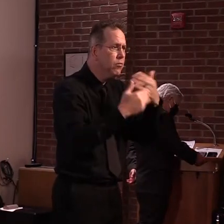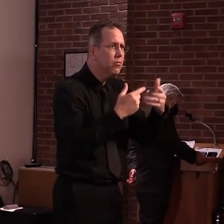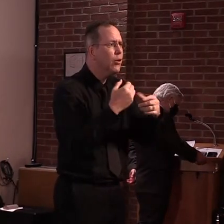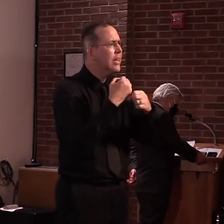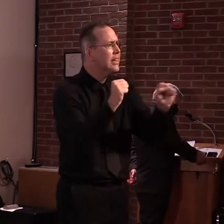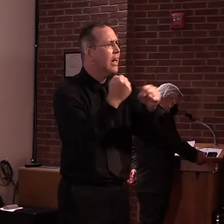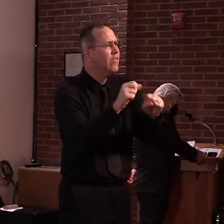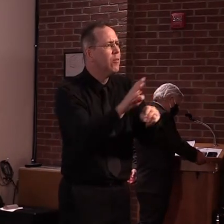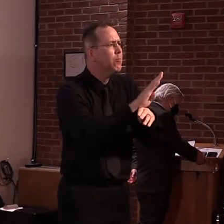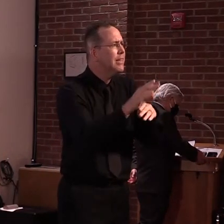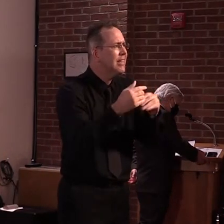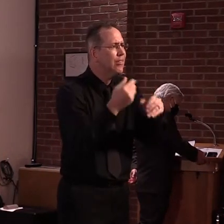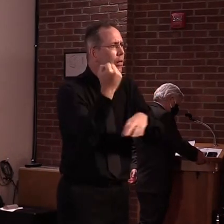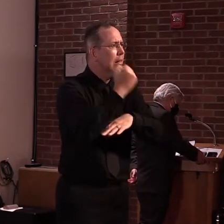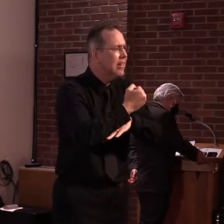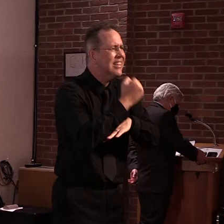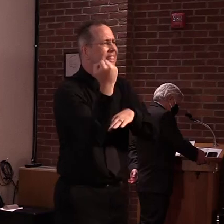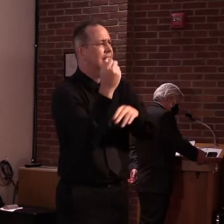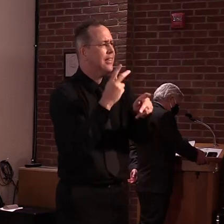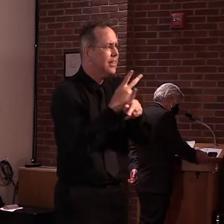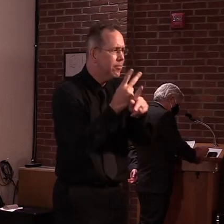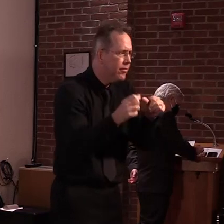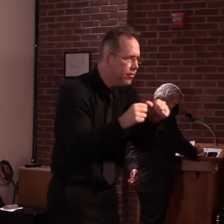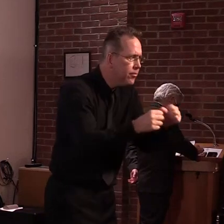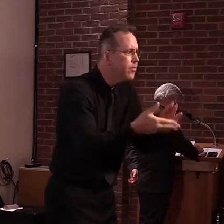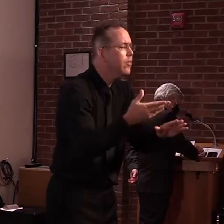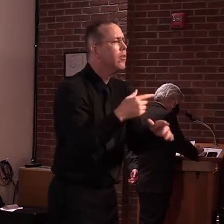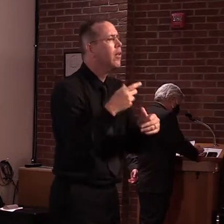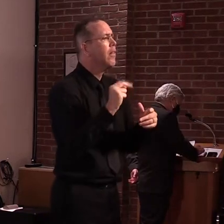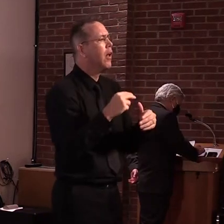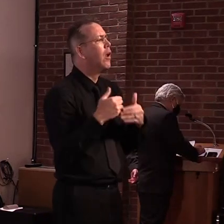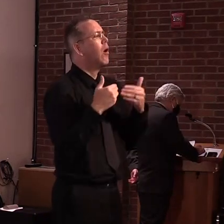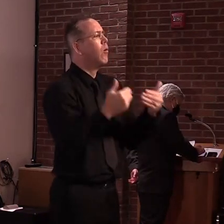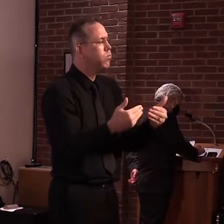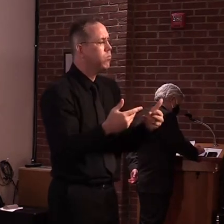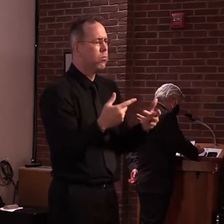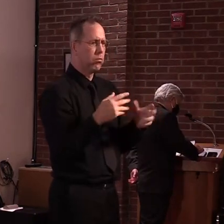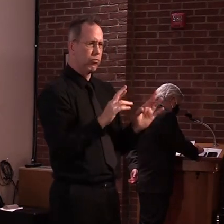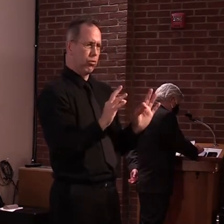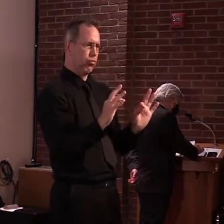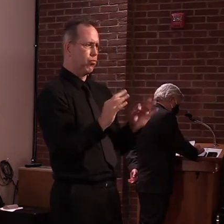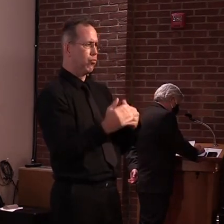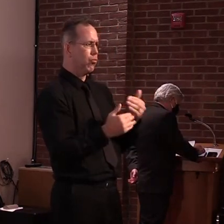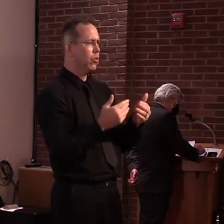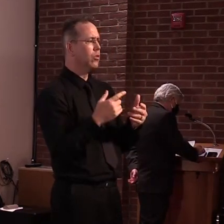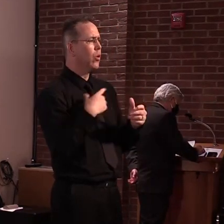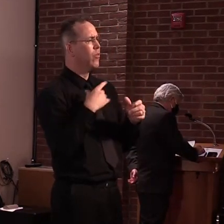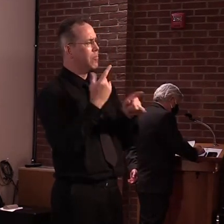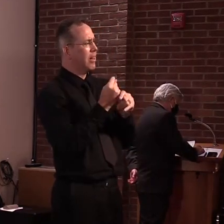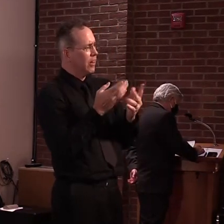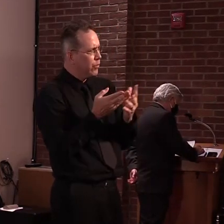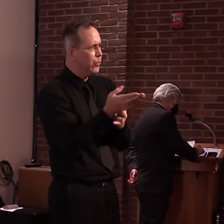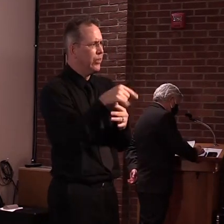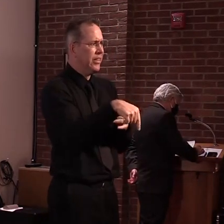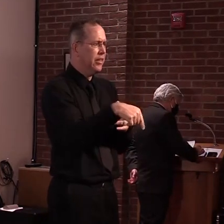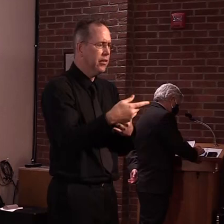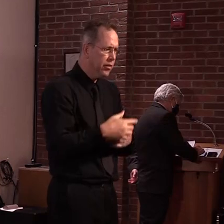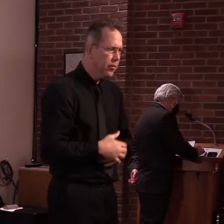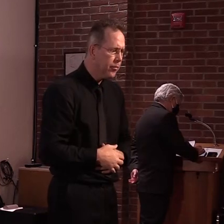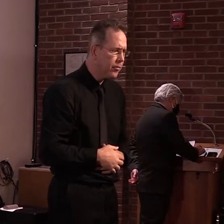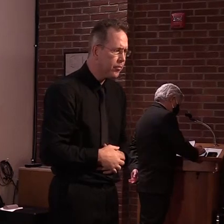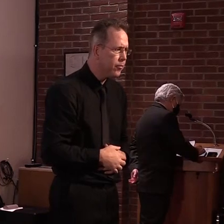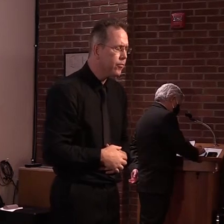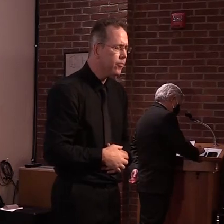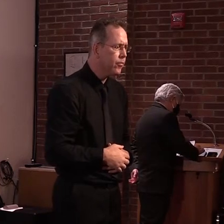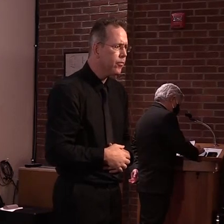lifeline, then we'll be able to get through the hump, so to speak, the budgetary hump, and